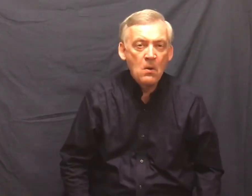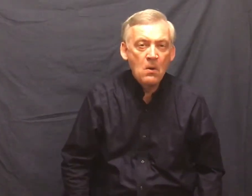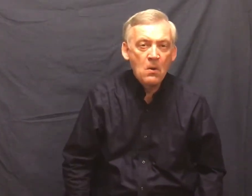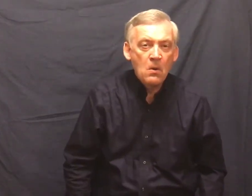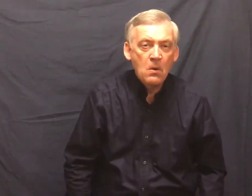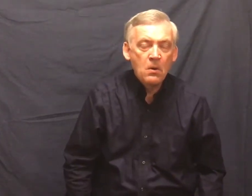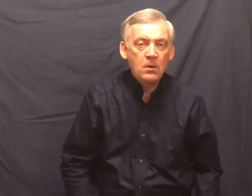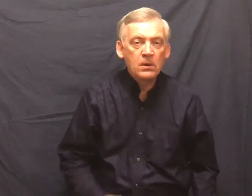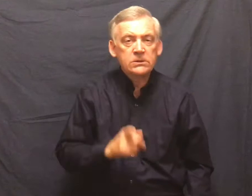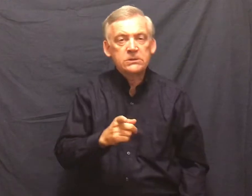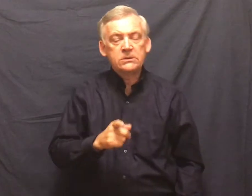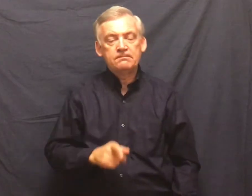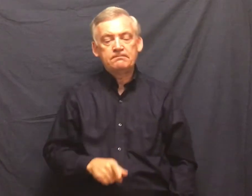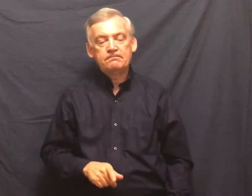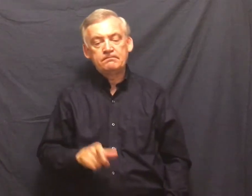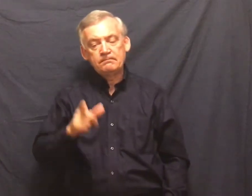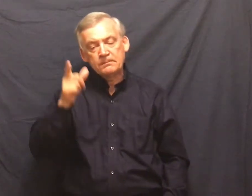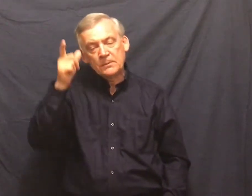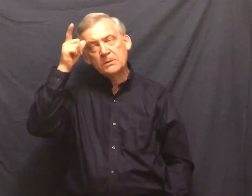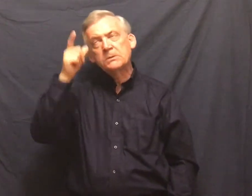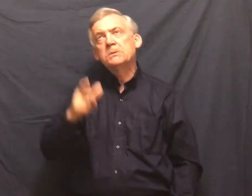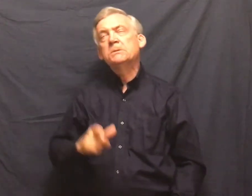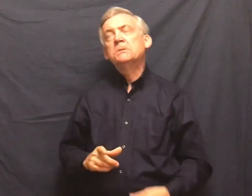Lenny said softly, "I didn't forget you.